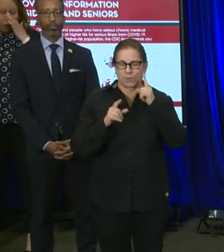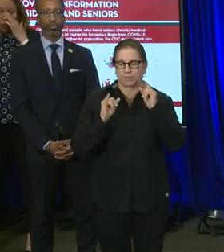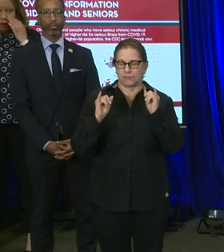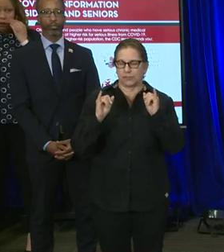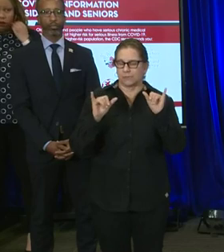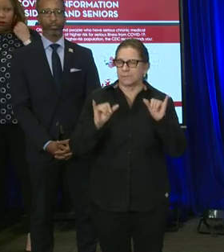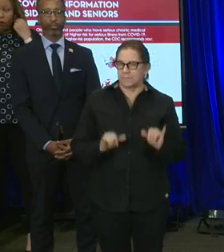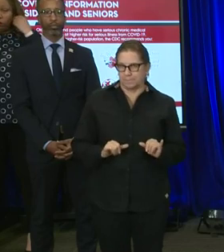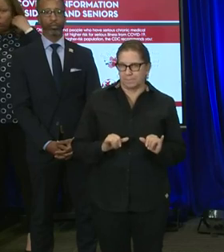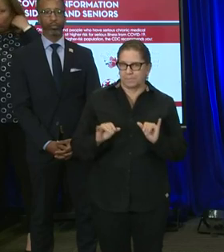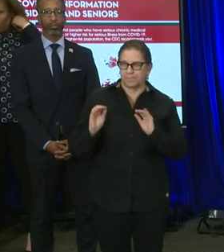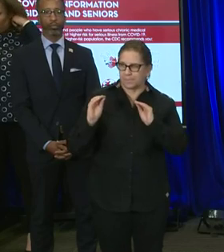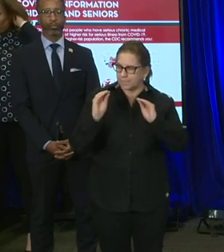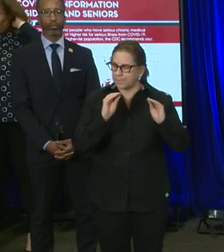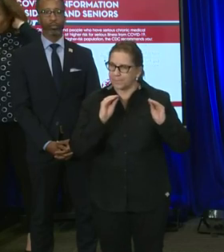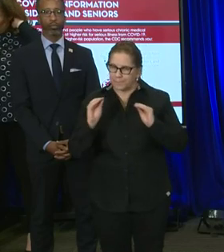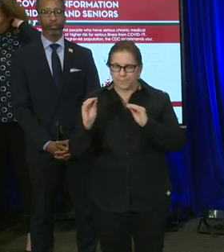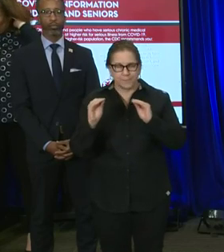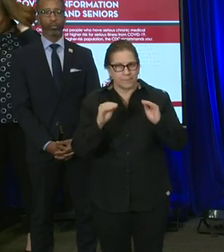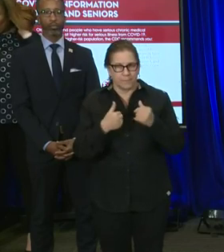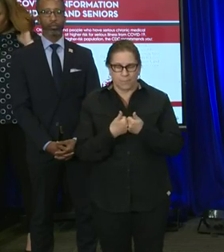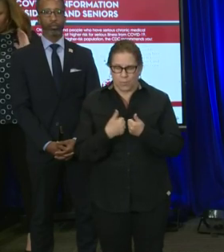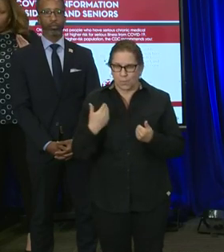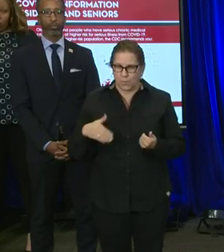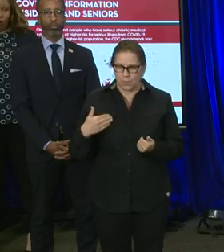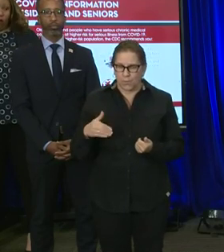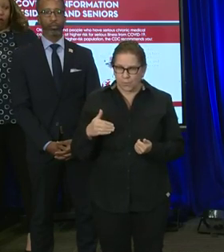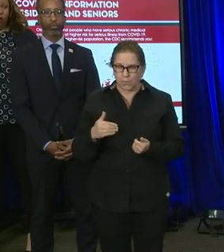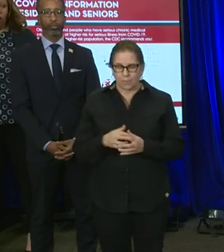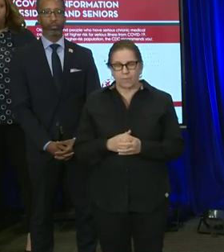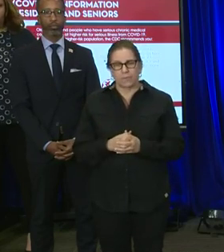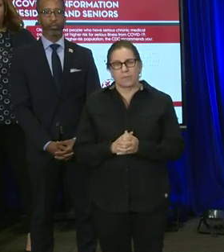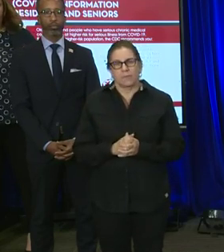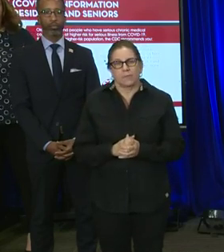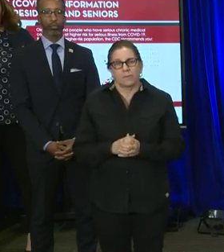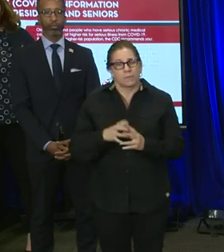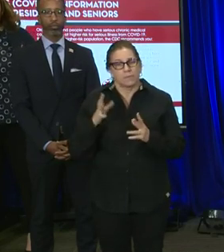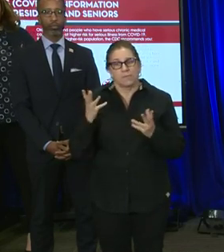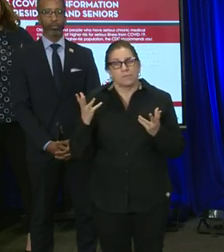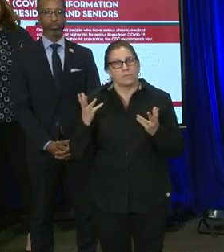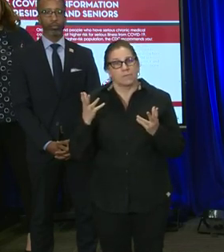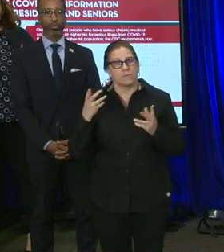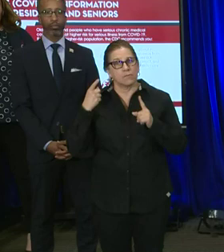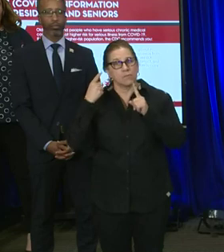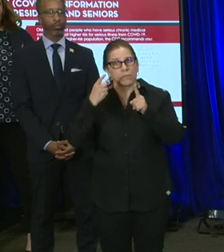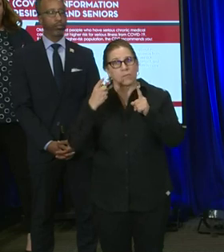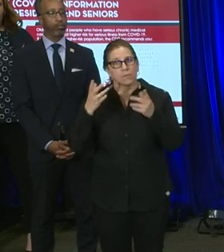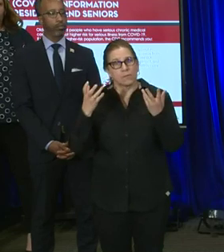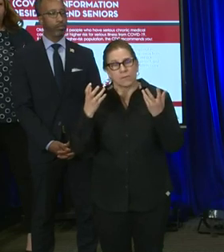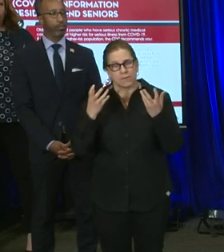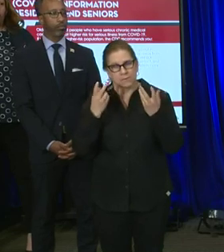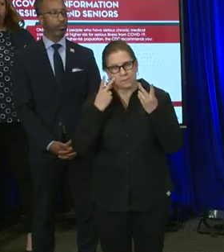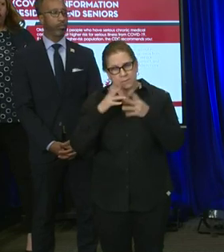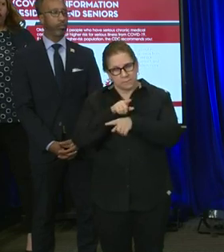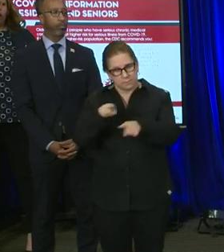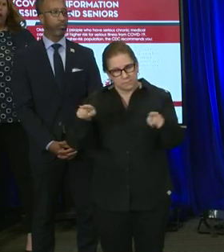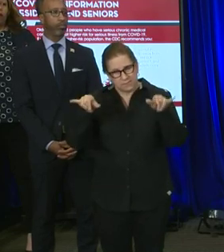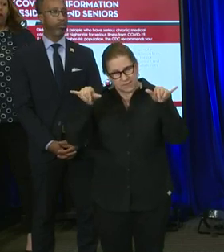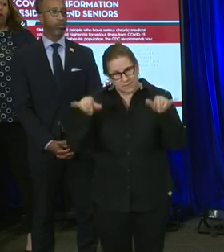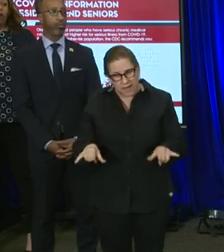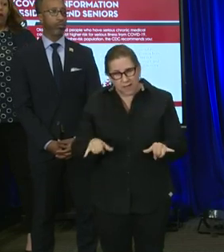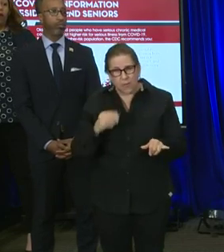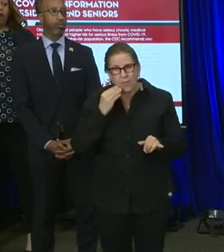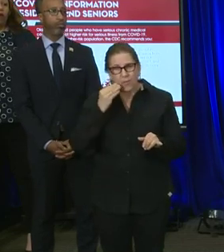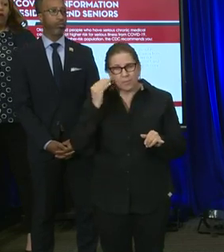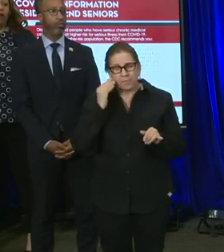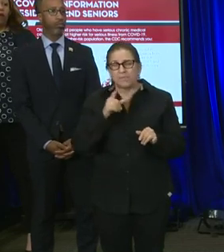and students, as the mayor mentioned, is that it is very important that you stay at home, that you do not congregate in areas